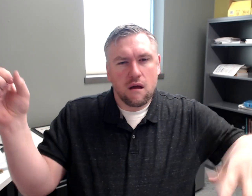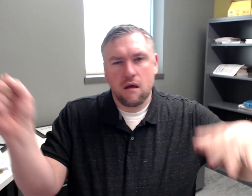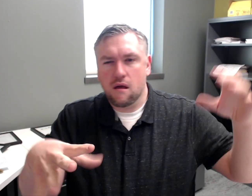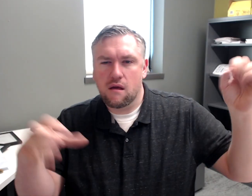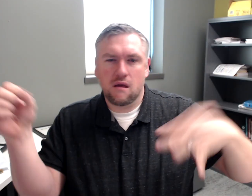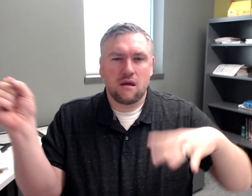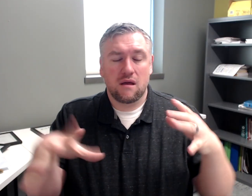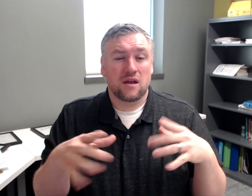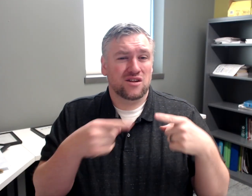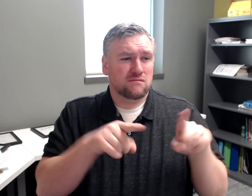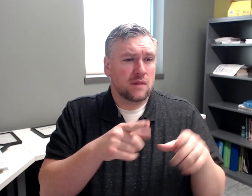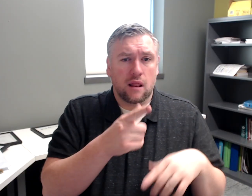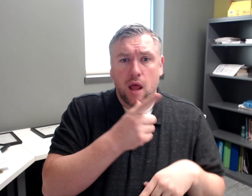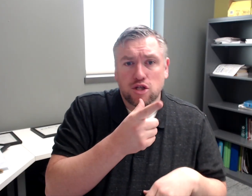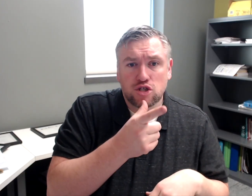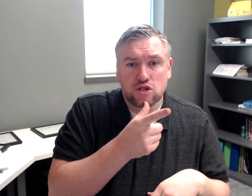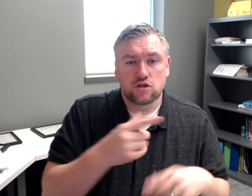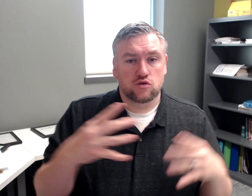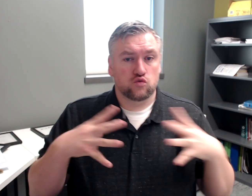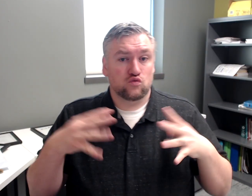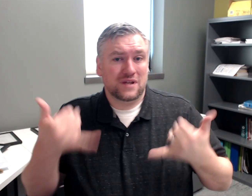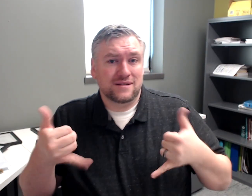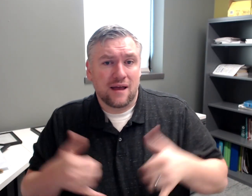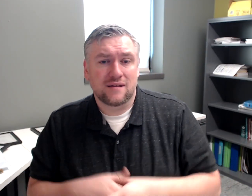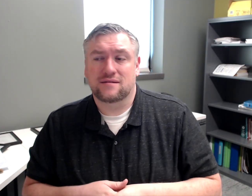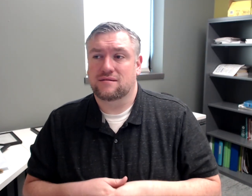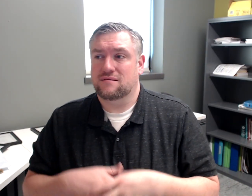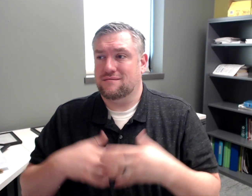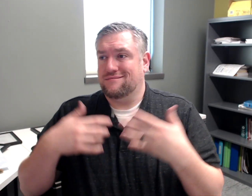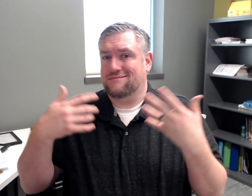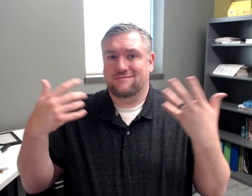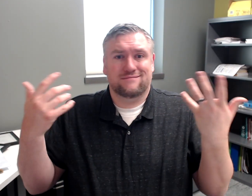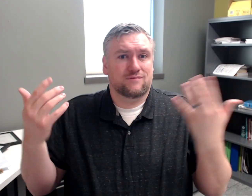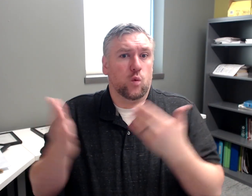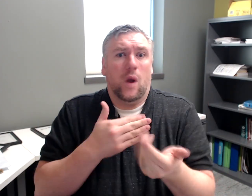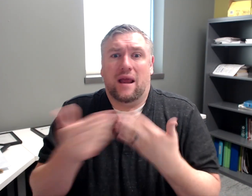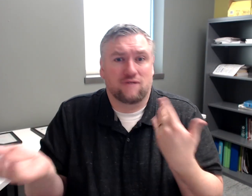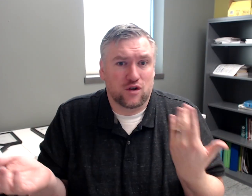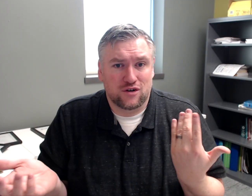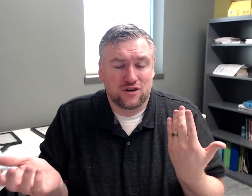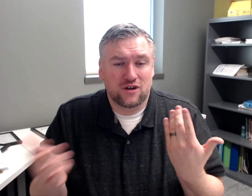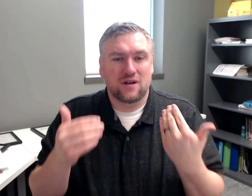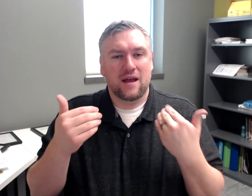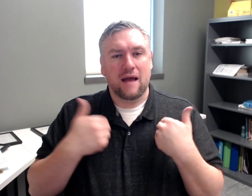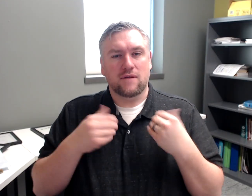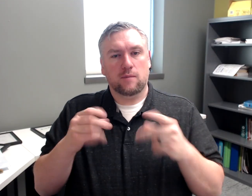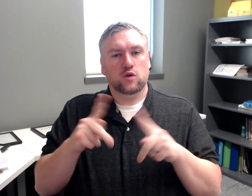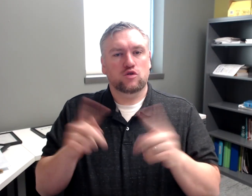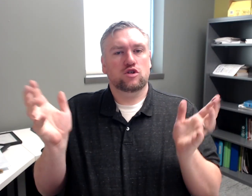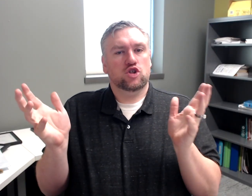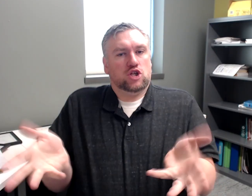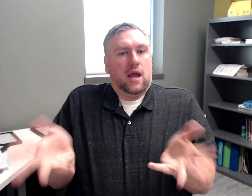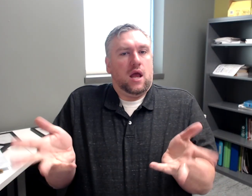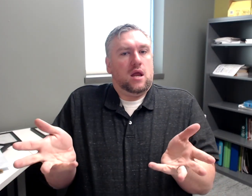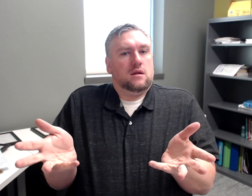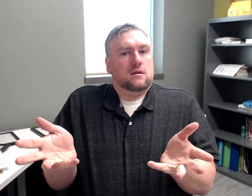do through finger spelling. Just expose them during lunch, during recess, whenever. Take